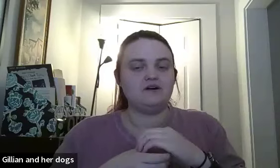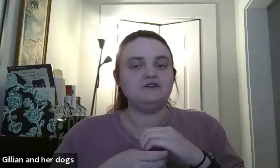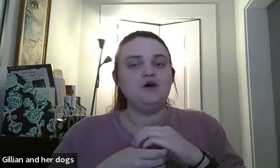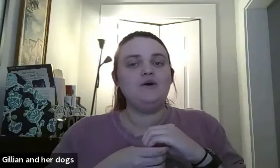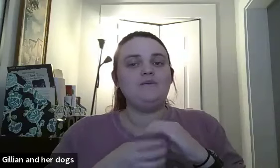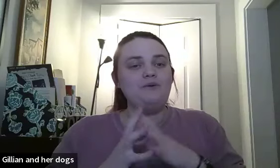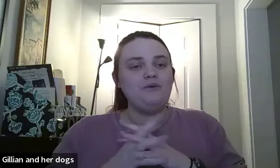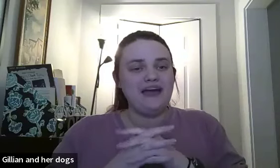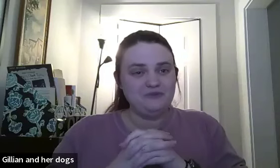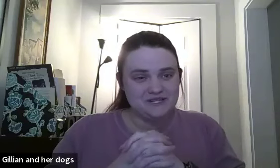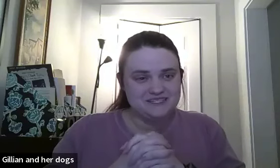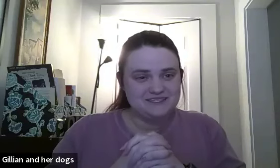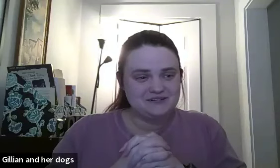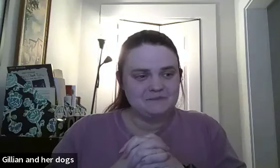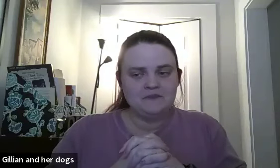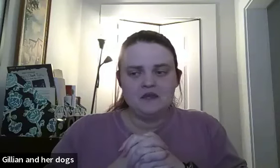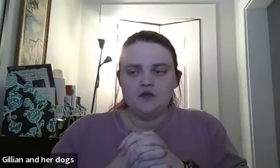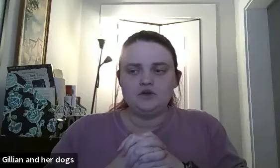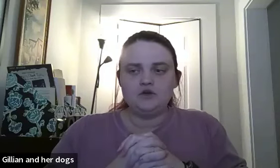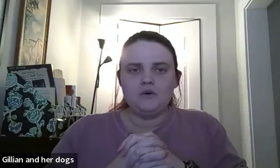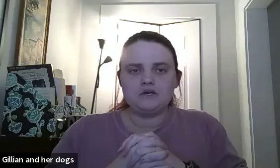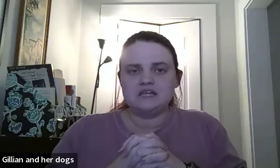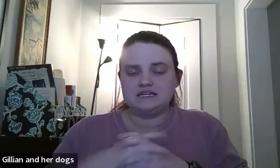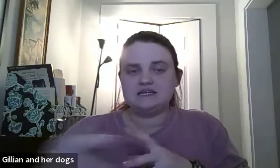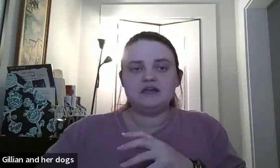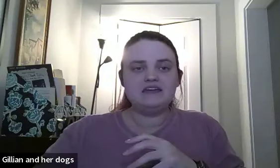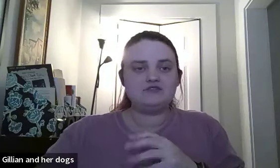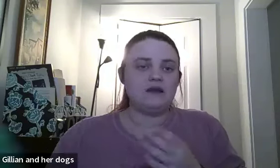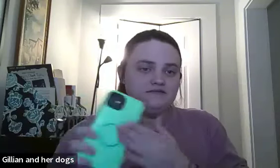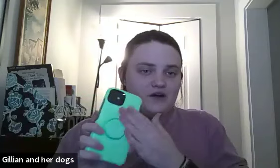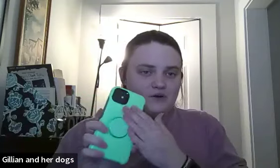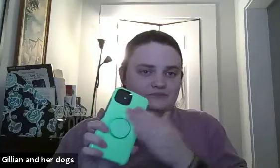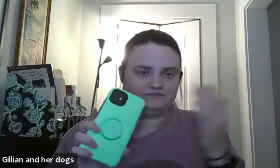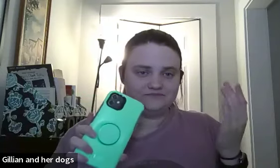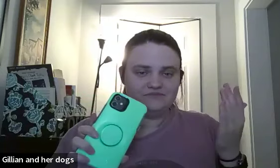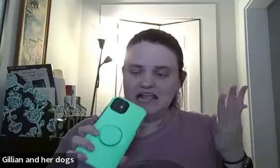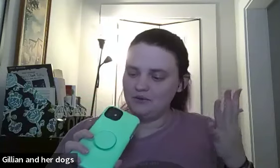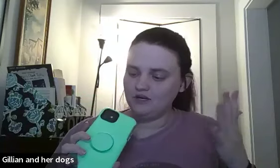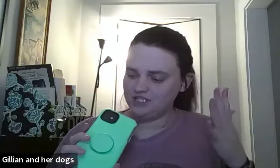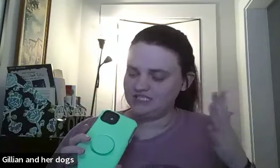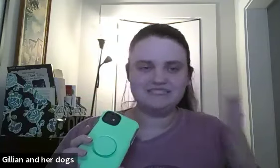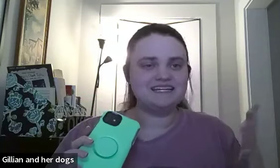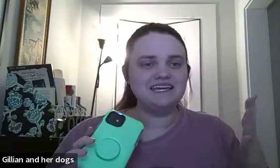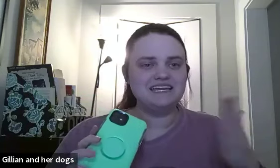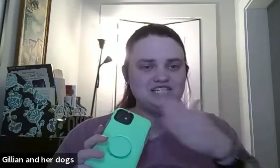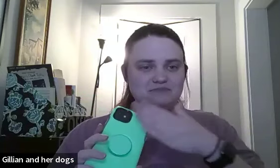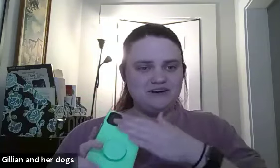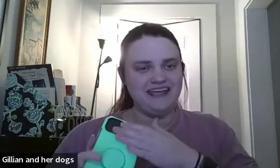involved. Well, I had one student who was like, because I'm playing it through my phone, and what she did is she put her